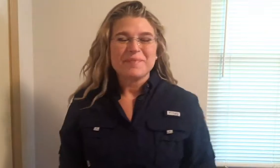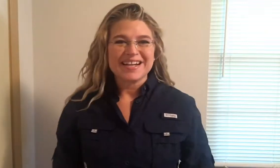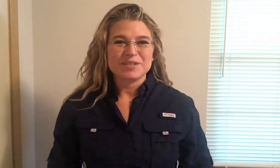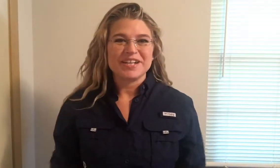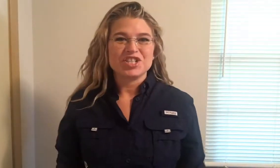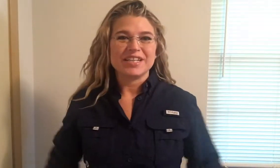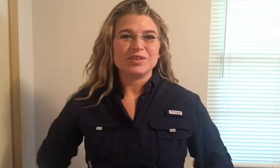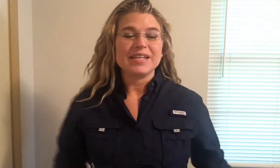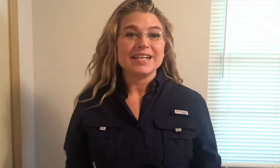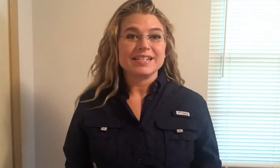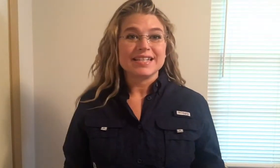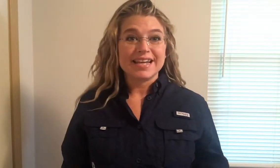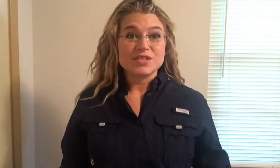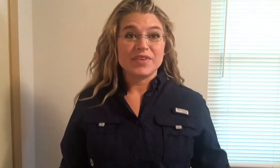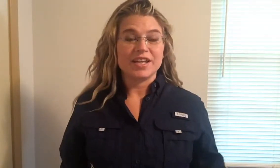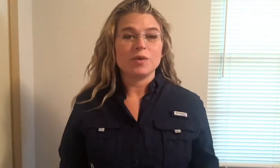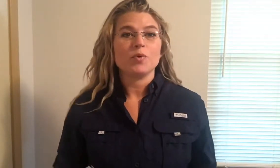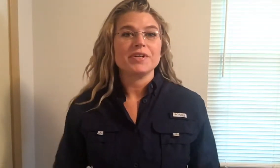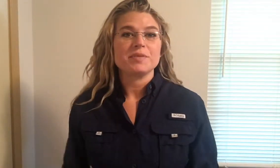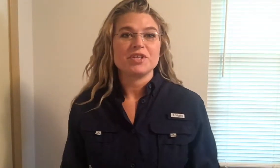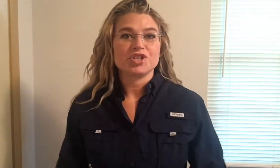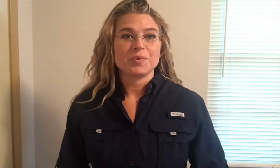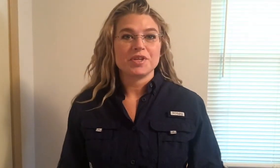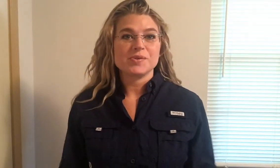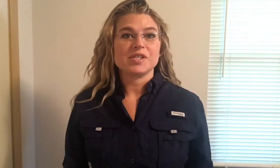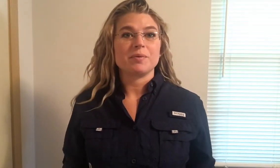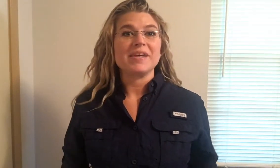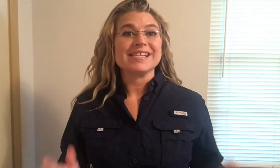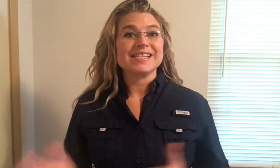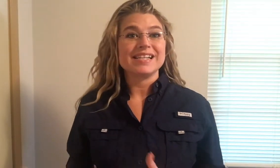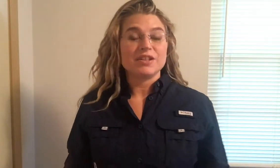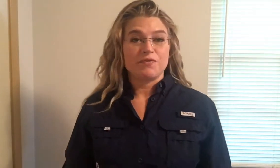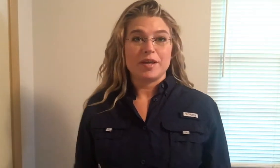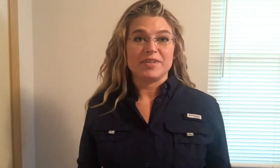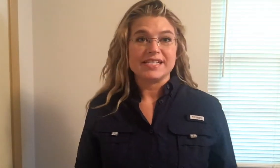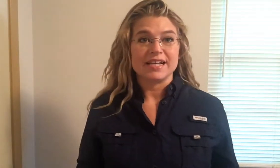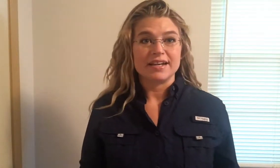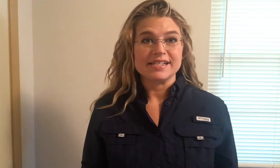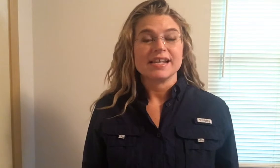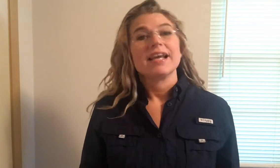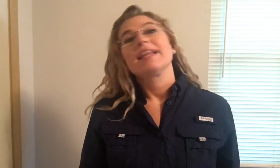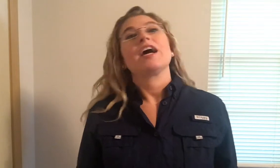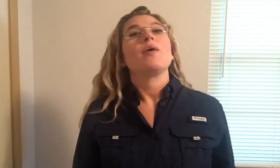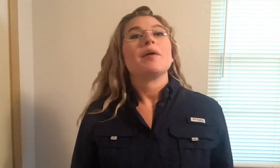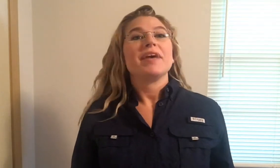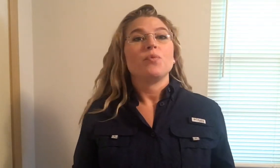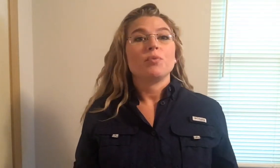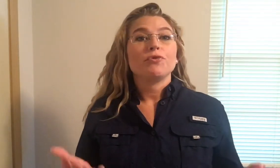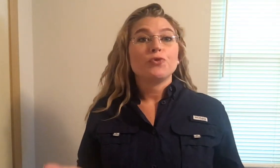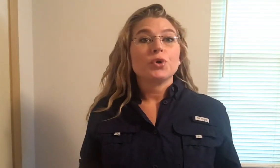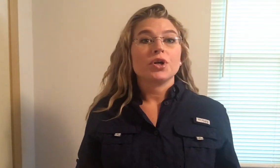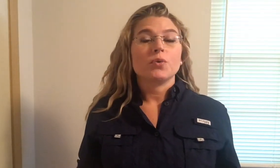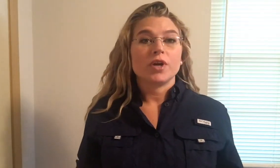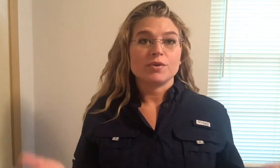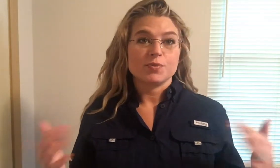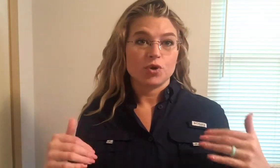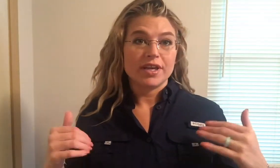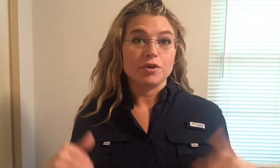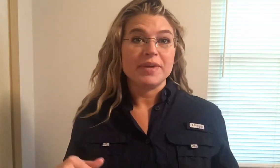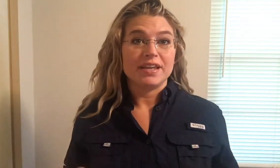welcome back to my channel. And today's video I'm going to be showing you some extended family signs. Now I made one before where it was more intermediate